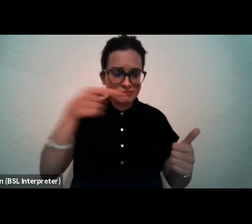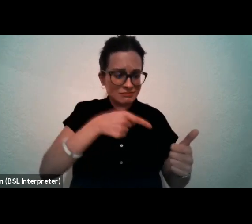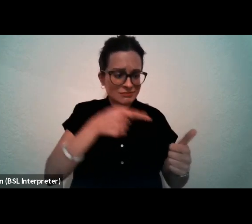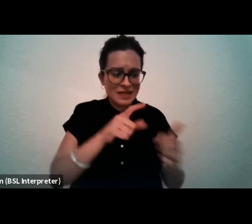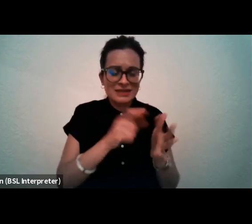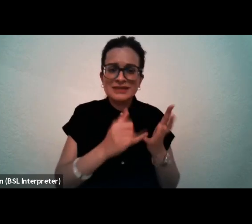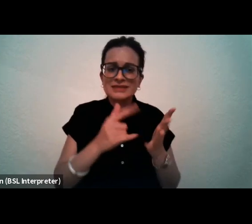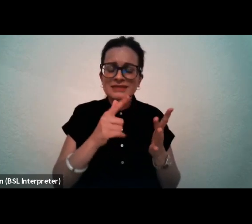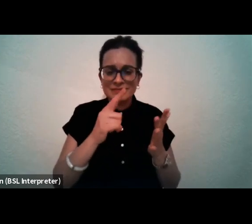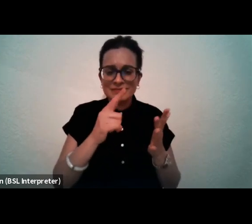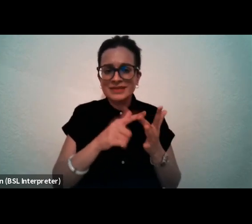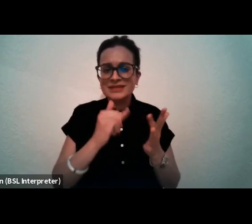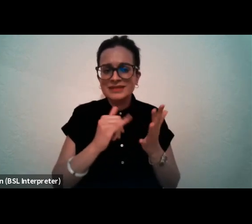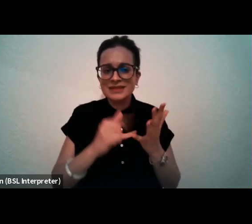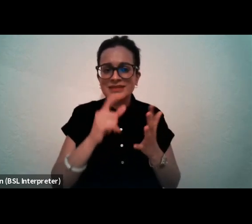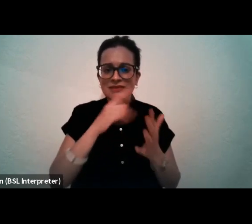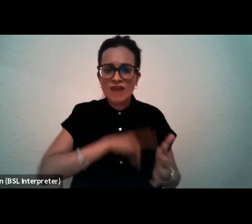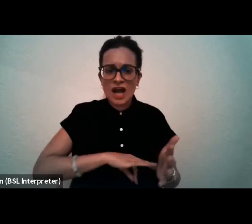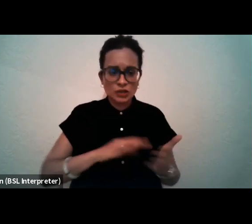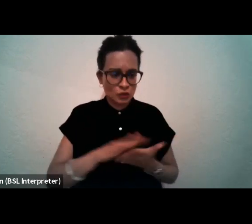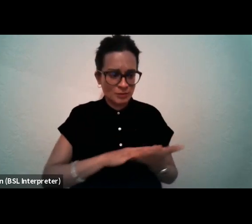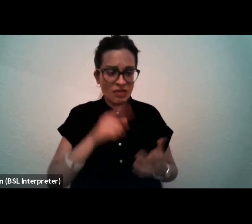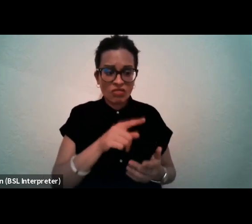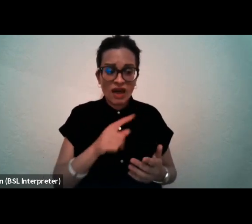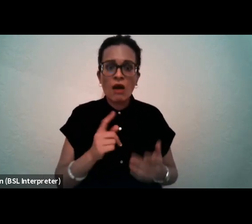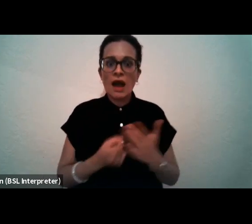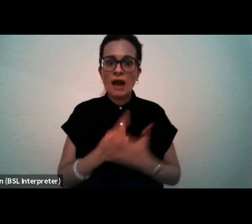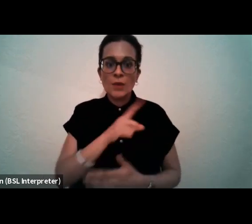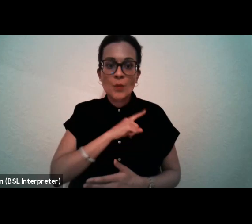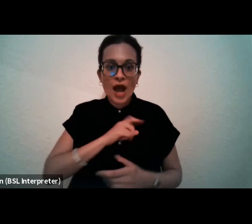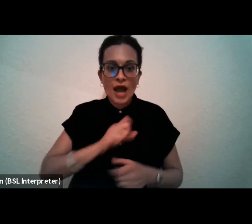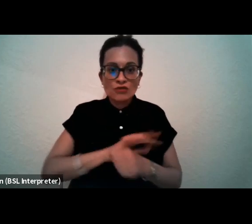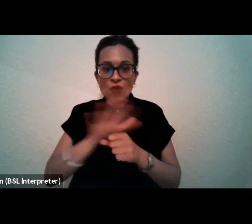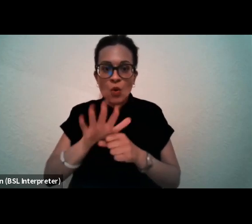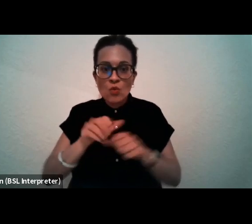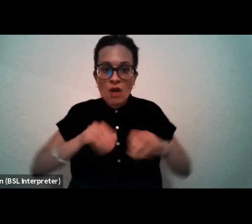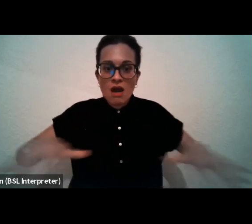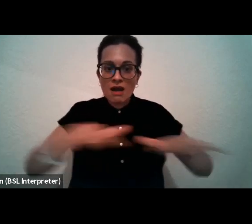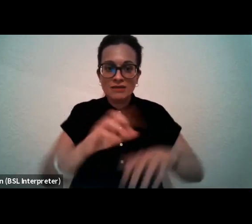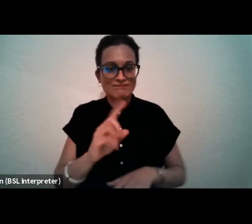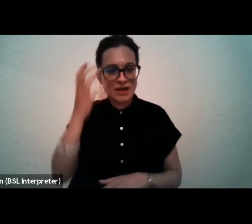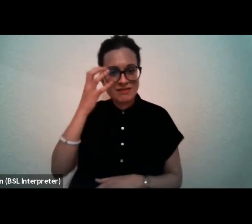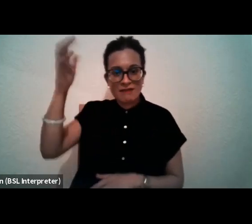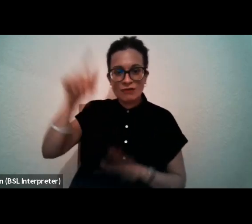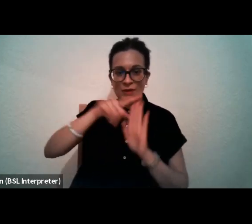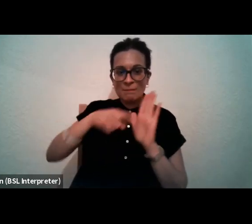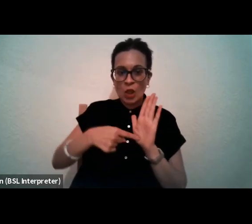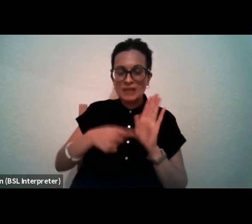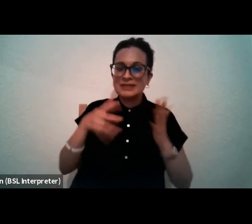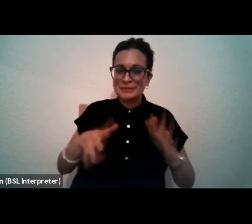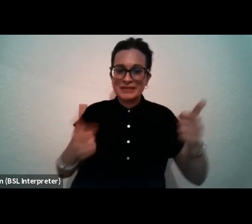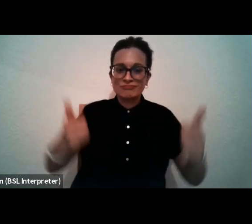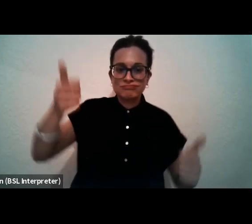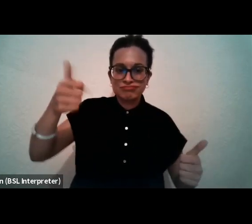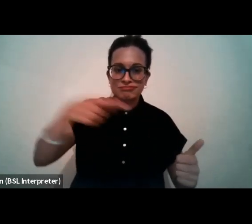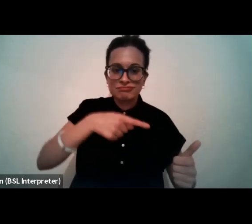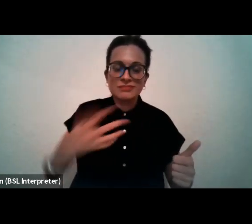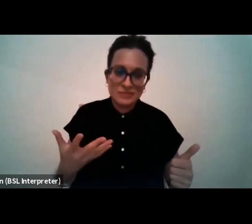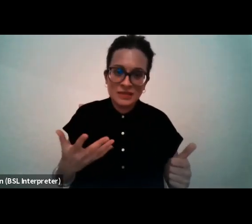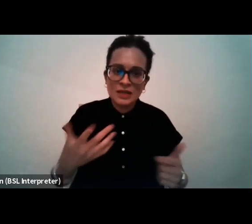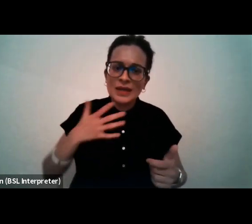that disadvantage hasn't come about because of COVID-19. It's come about because of government policies, and we have to continue to